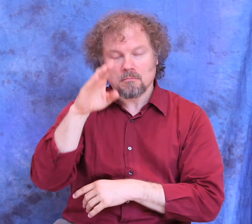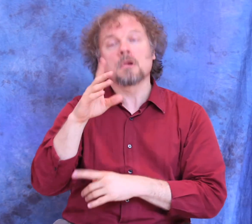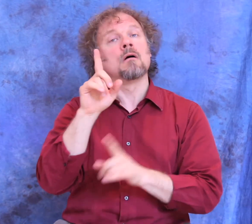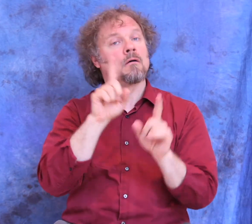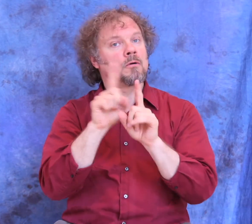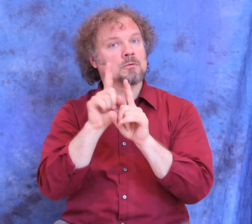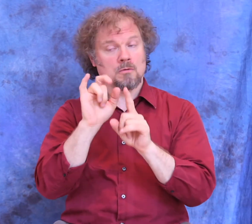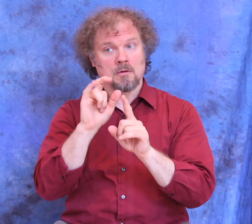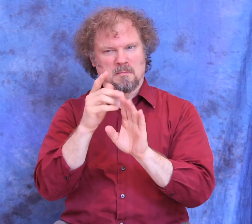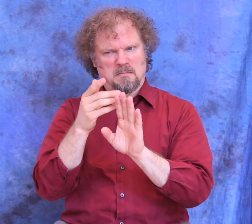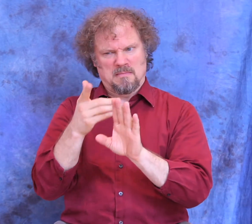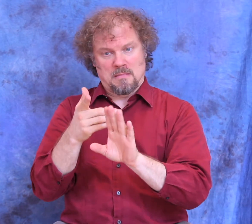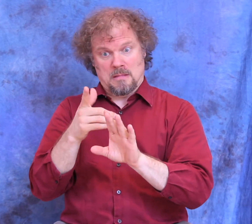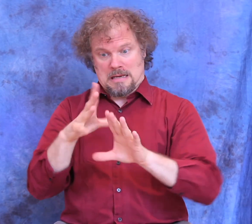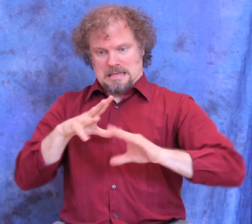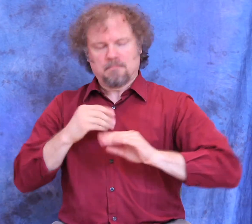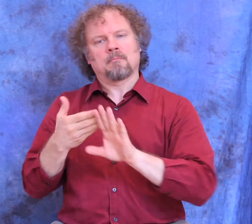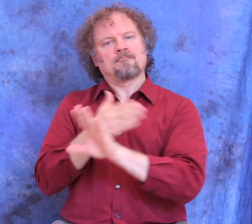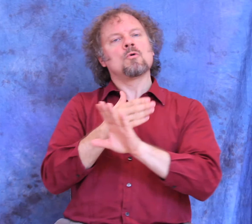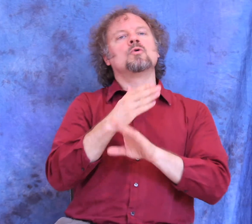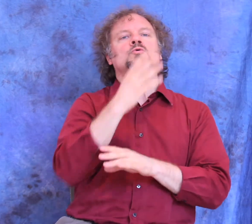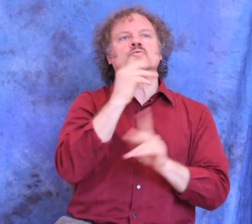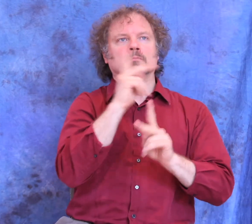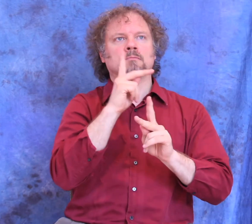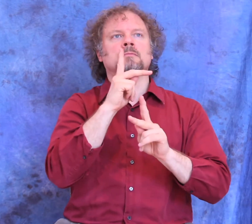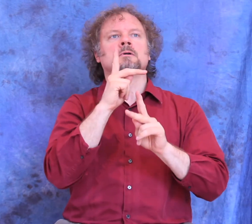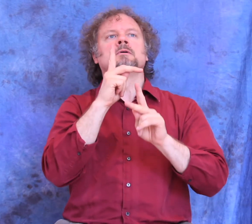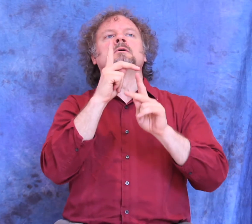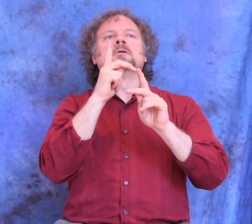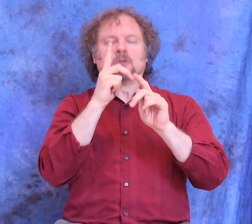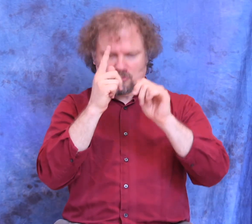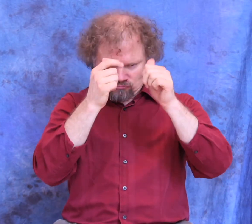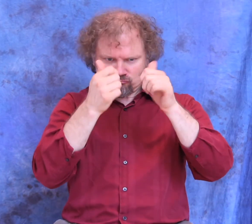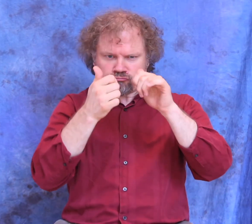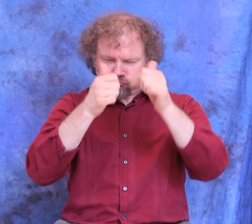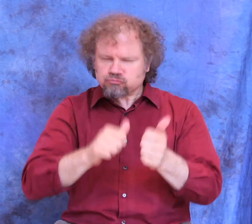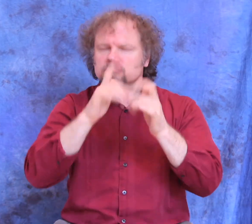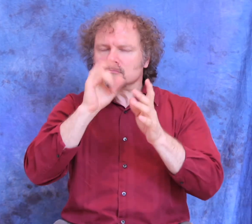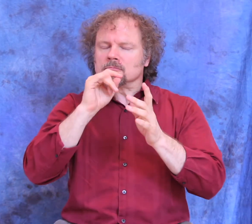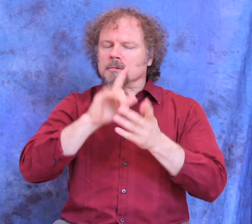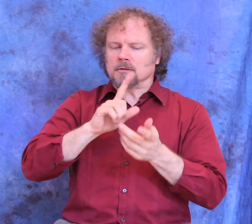that acceptance, the Jewish people immersed themselves as does a convert at the conclusion of the conversion process.